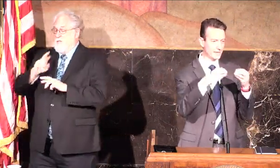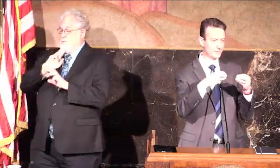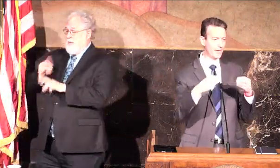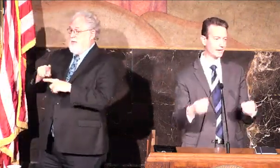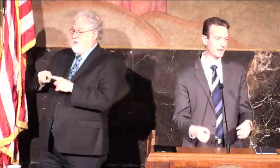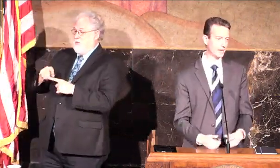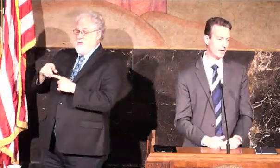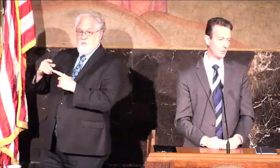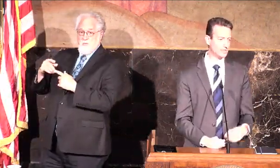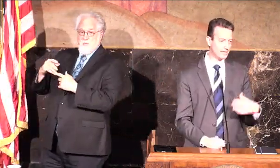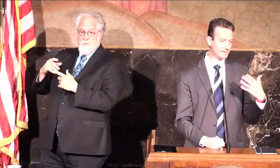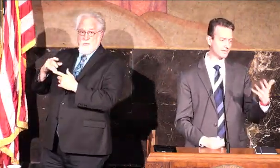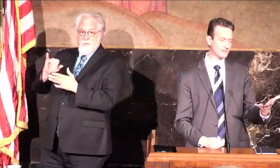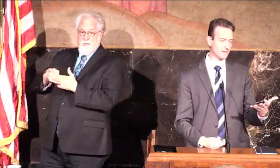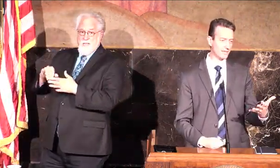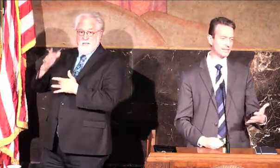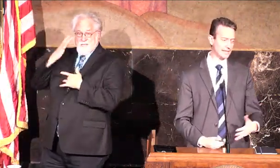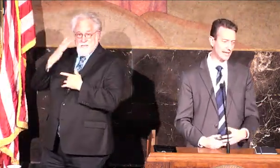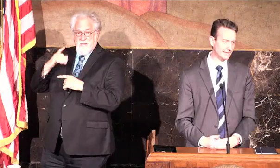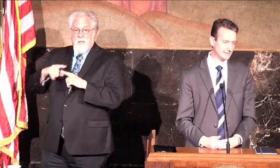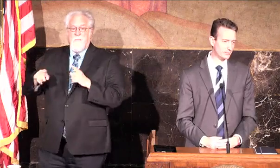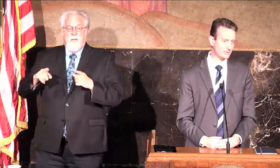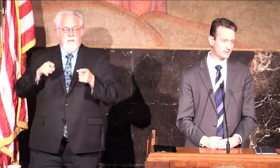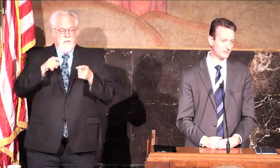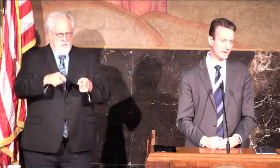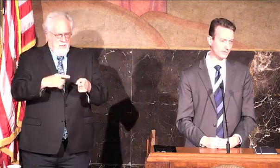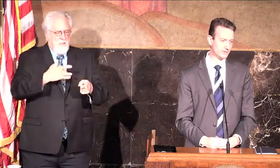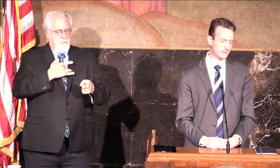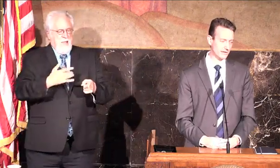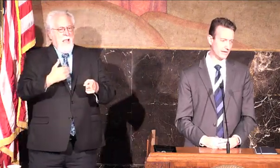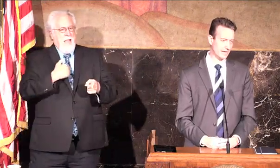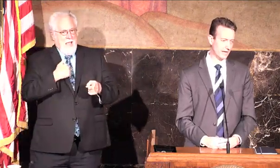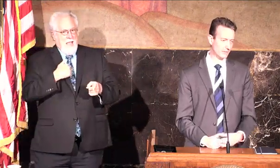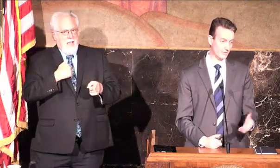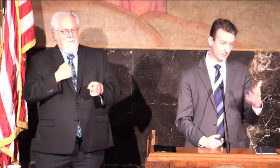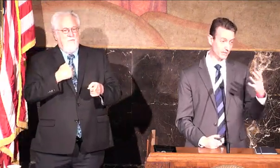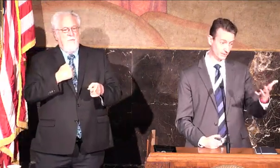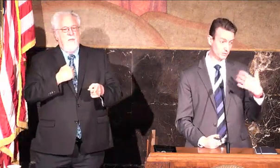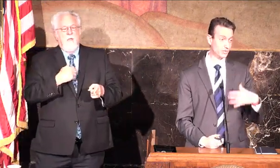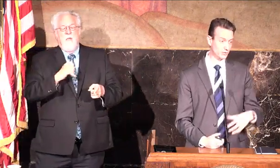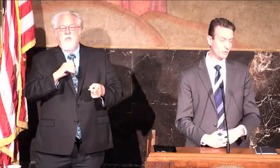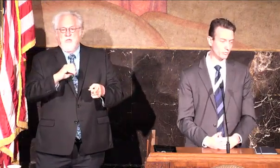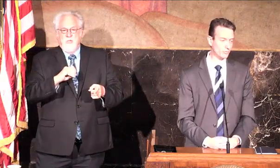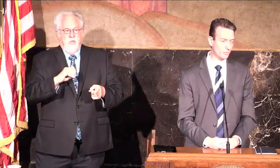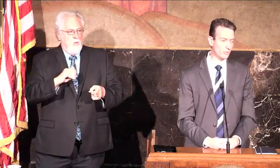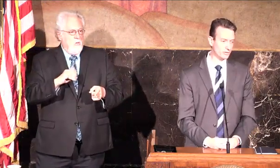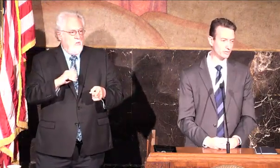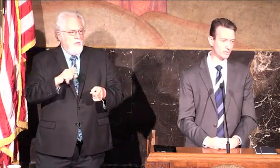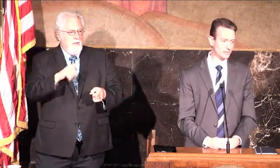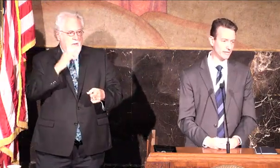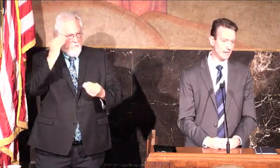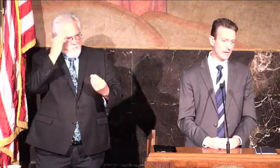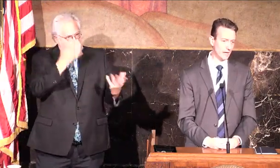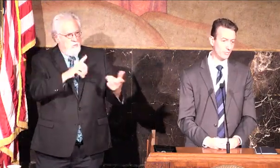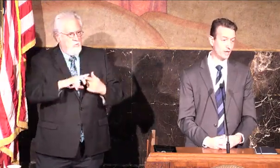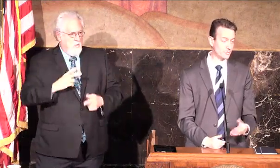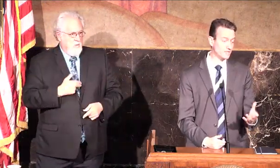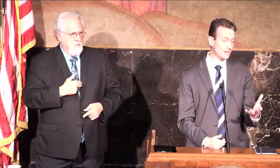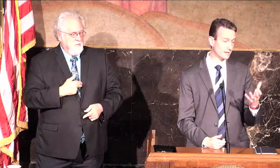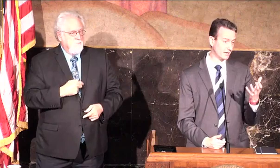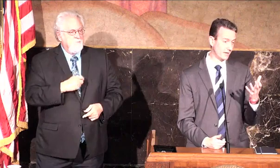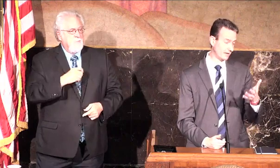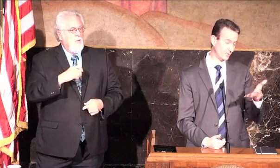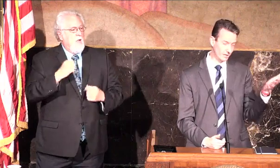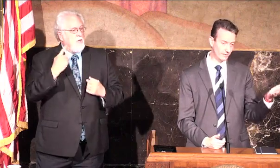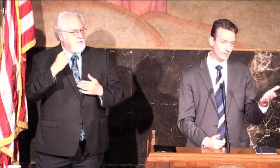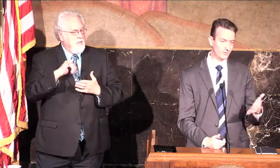if they came back, would tell us that somebody likely has the presence of the virus. And so they do need to be reported to us. We